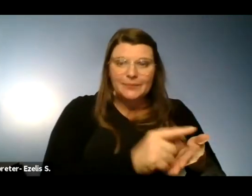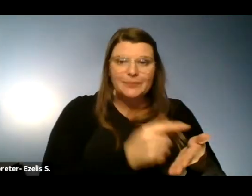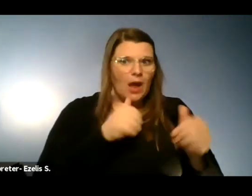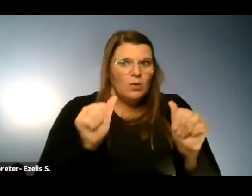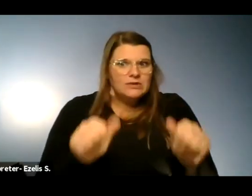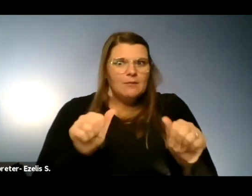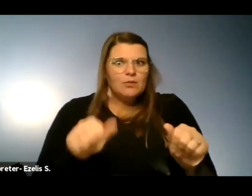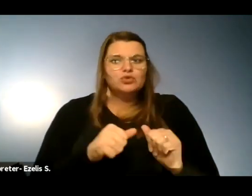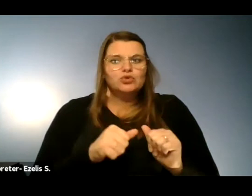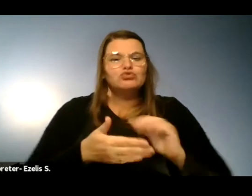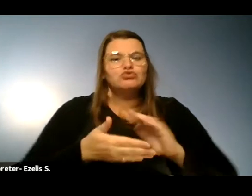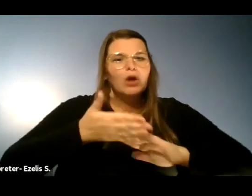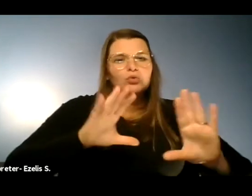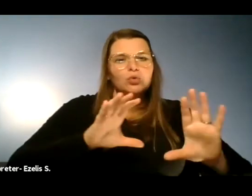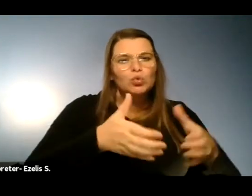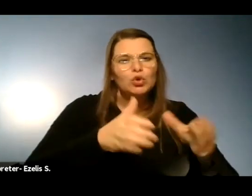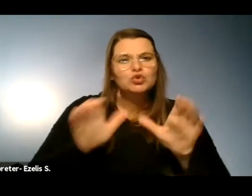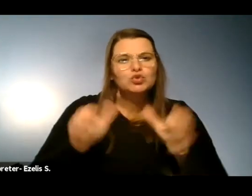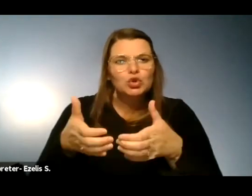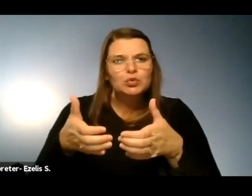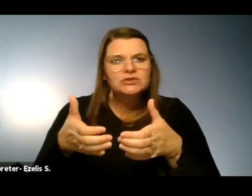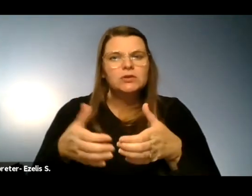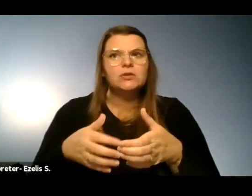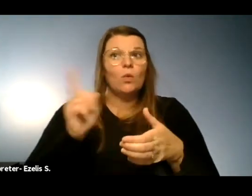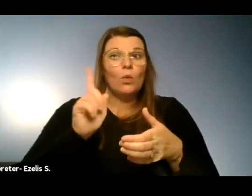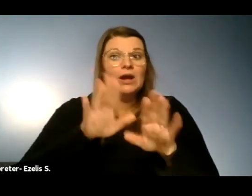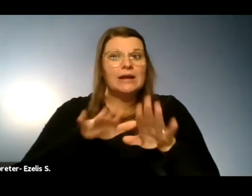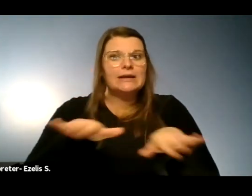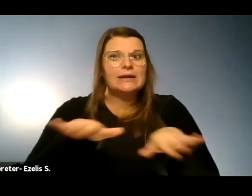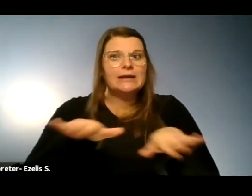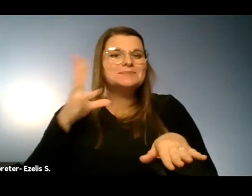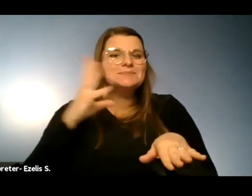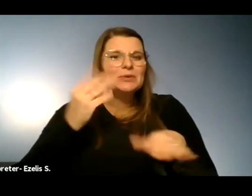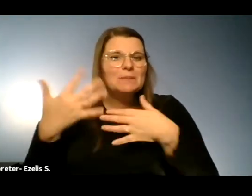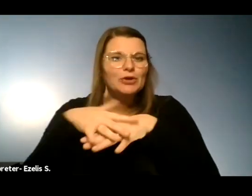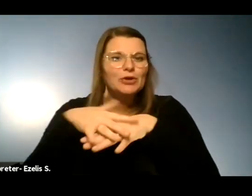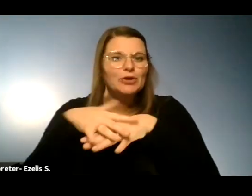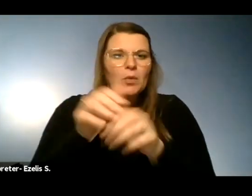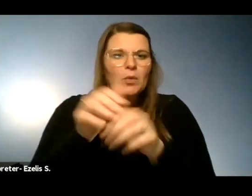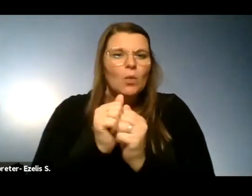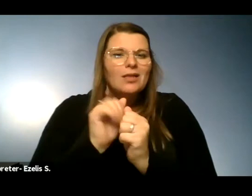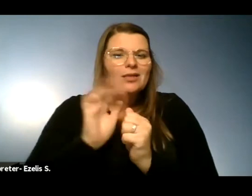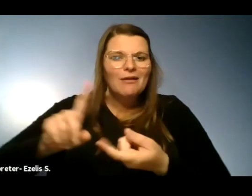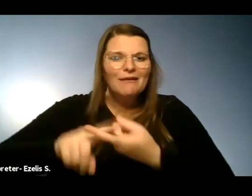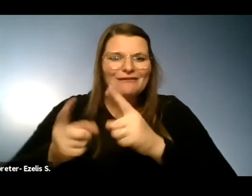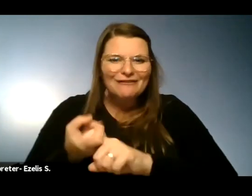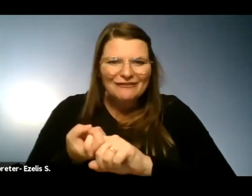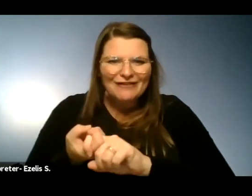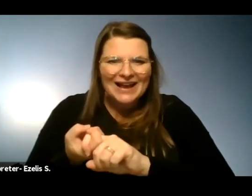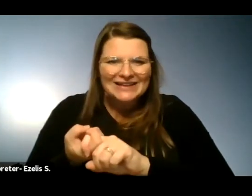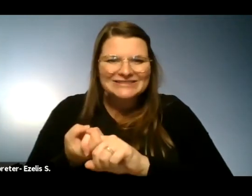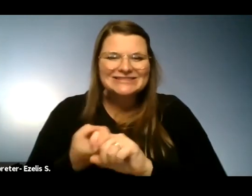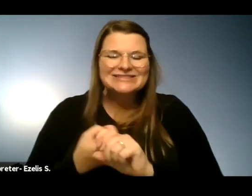to run groups where children who were mainstreamed were in with all their friends.